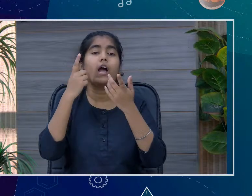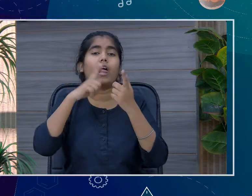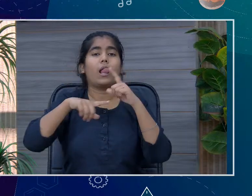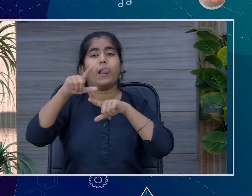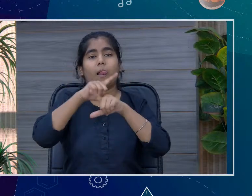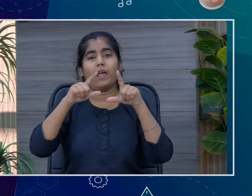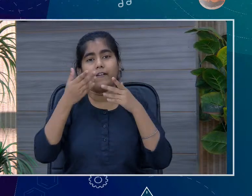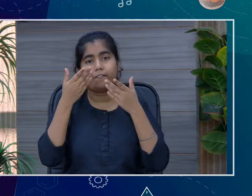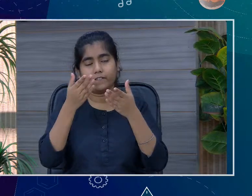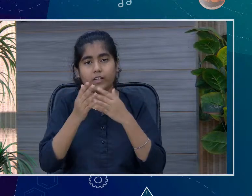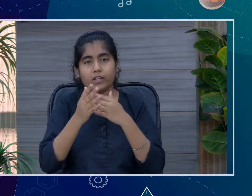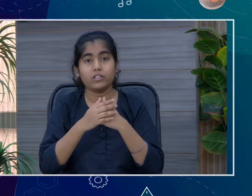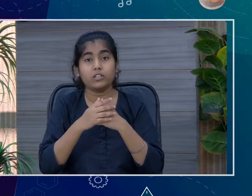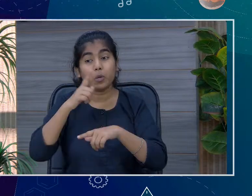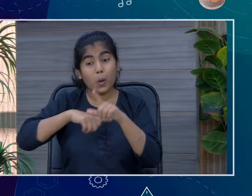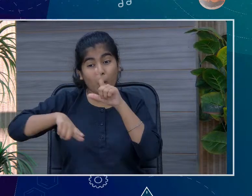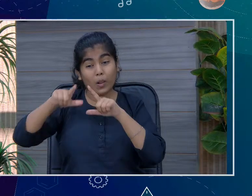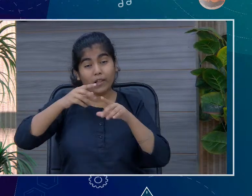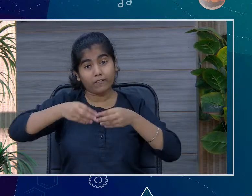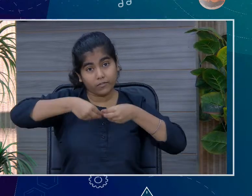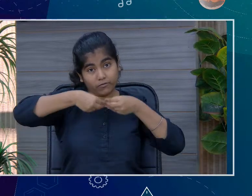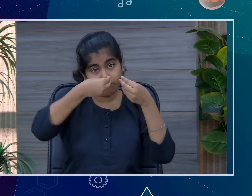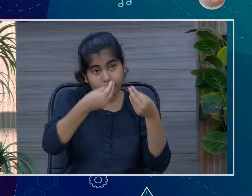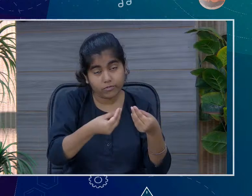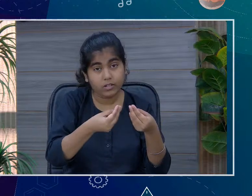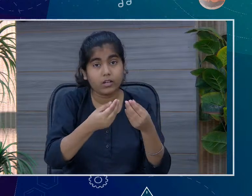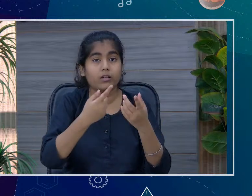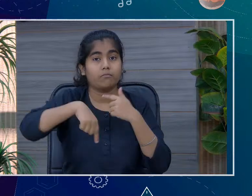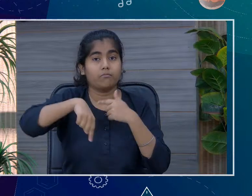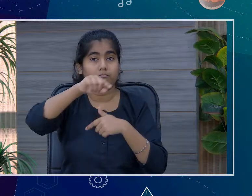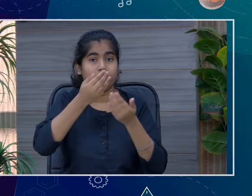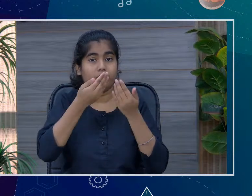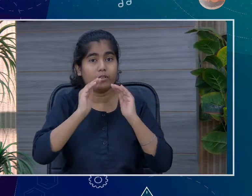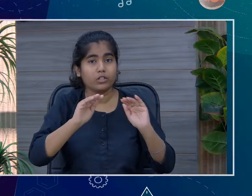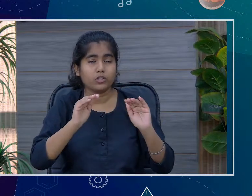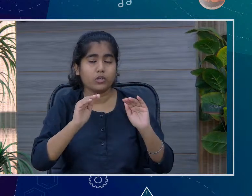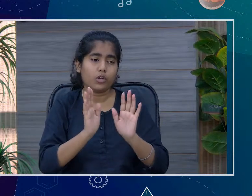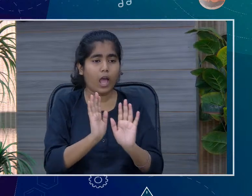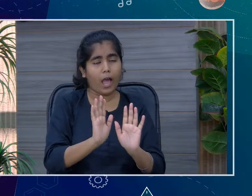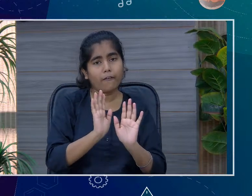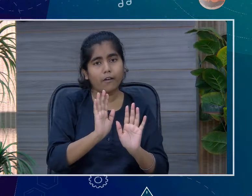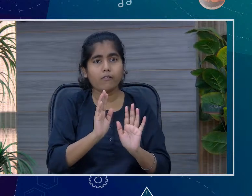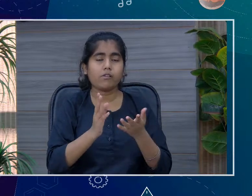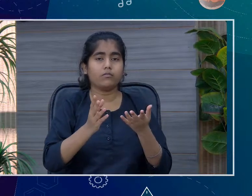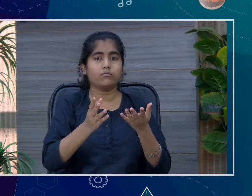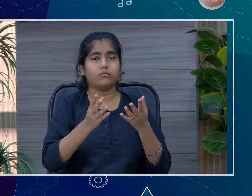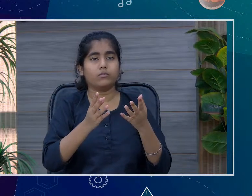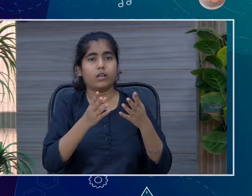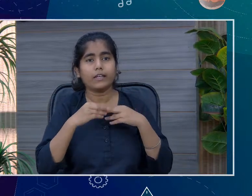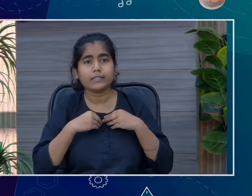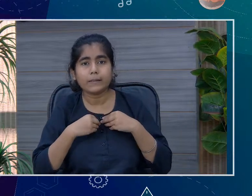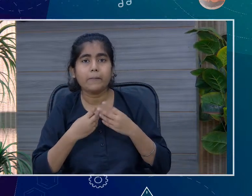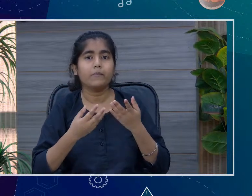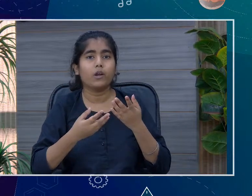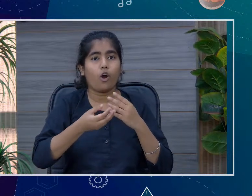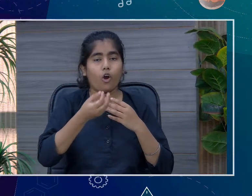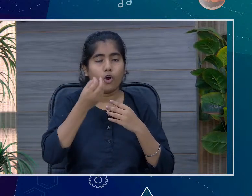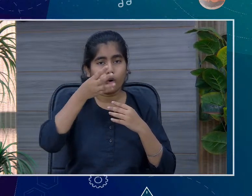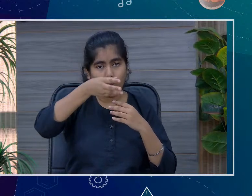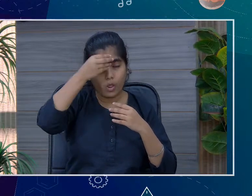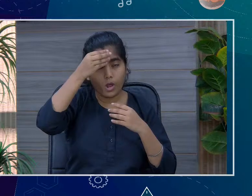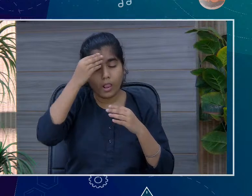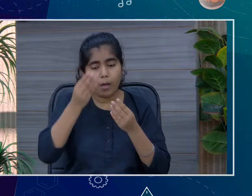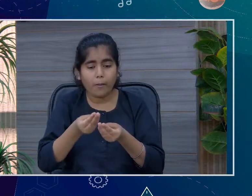if provided that the interaction also is available in both the languages as well as through the